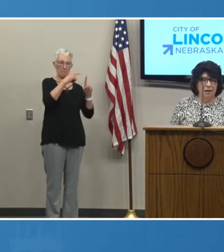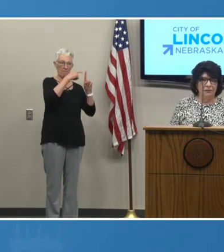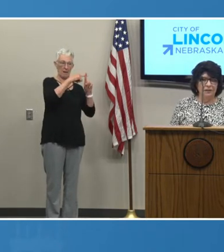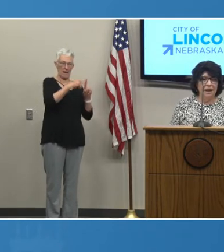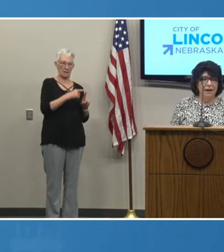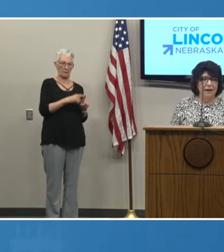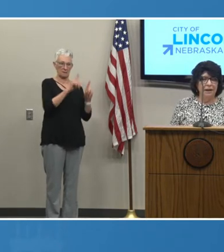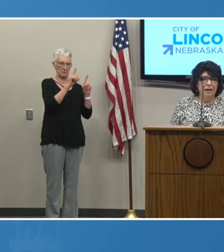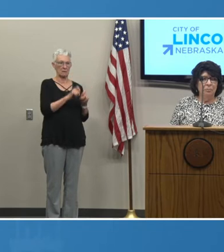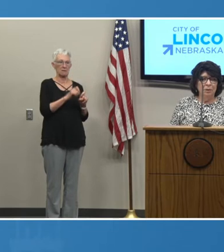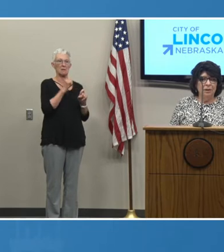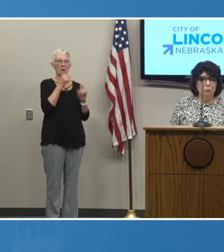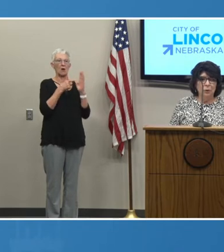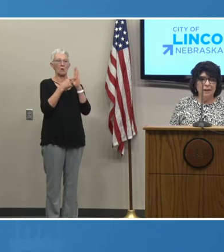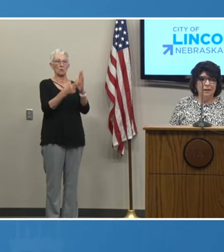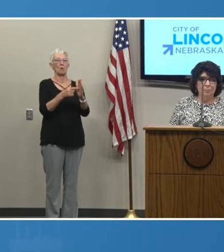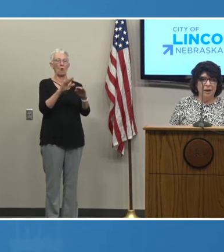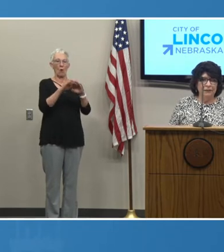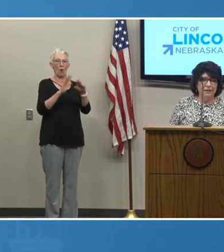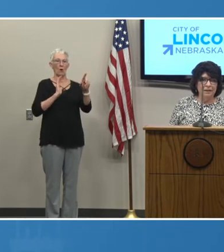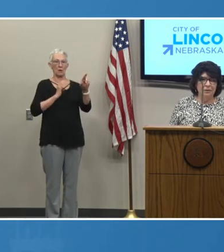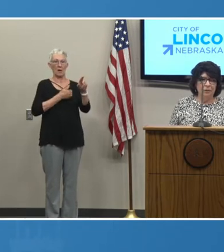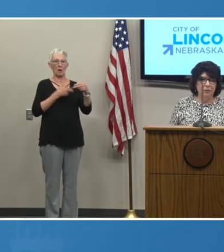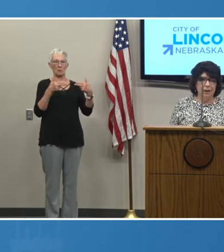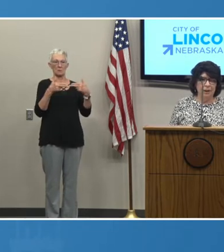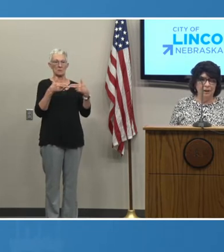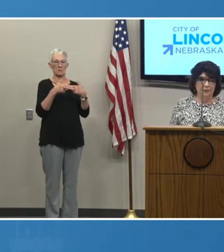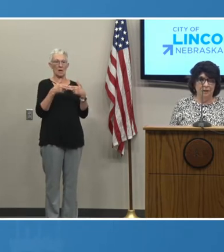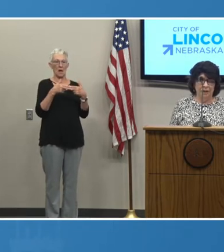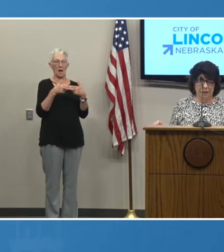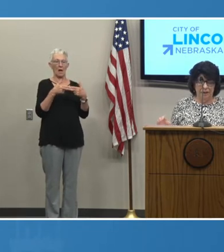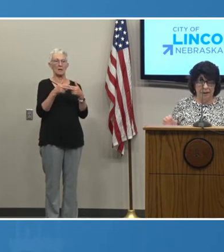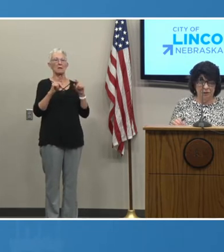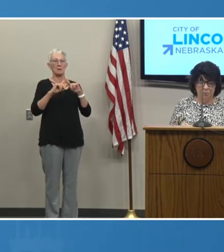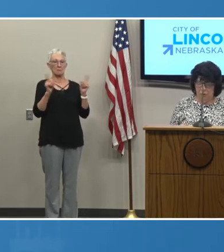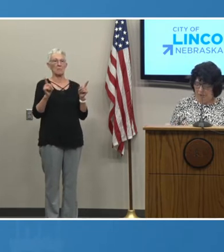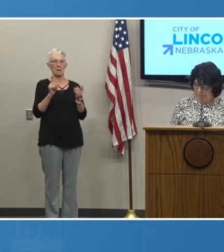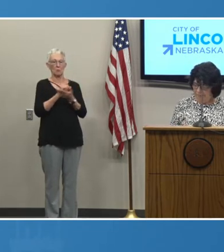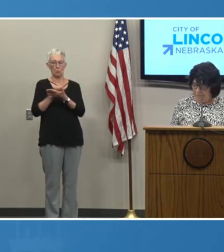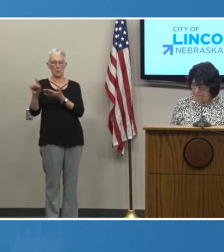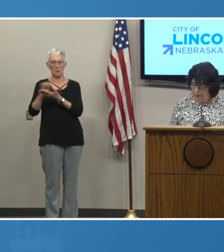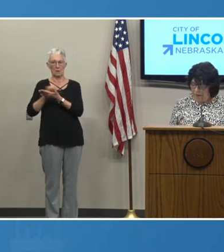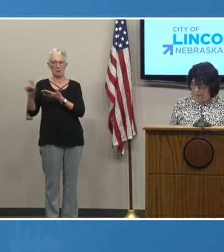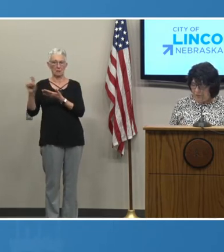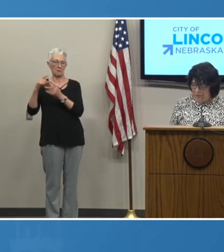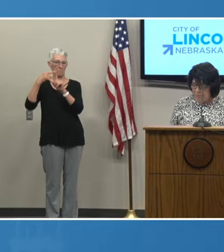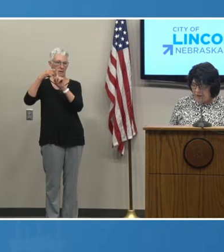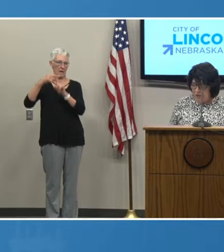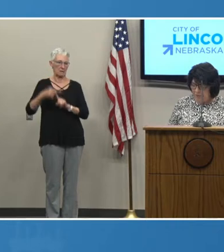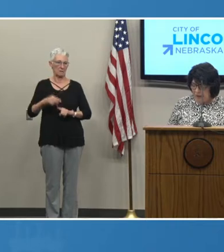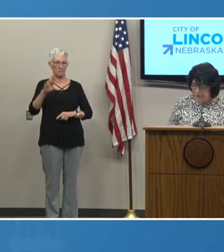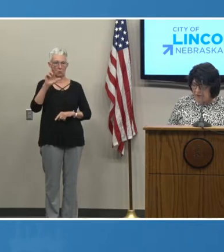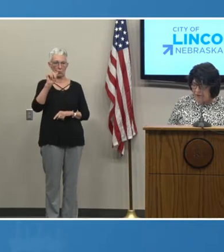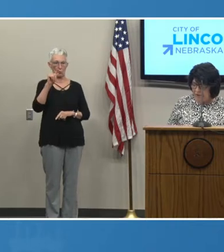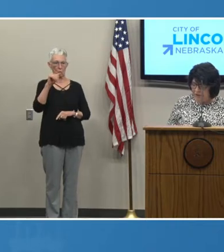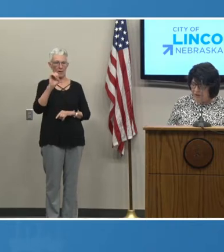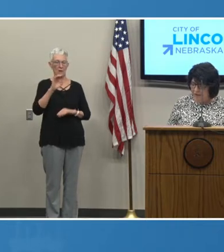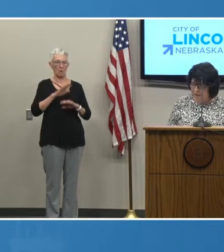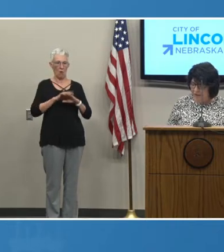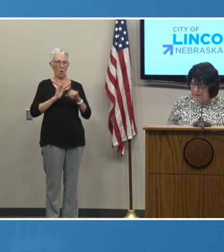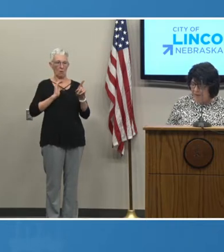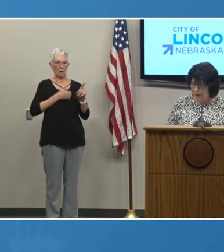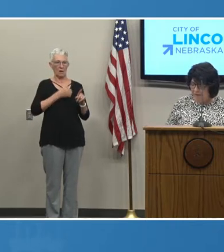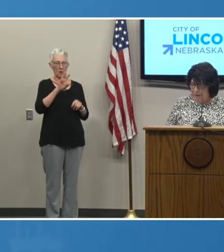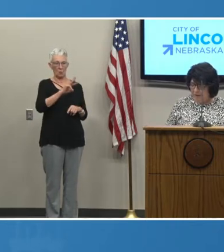on our slide, but the weekly positivity rate is on the dashboard. The third major factor is